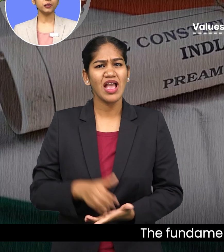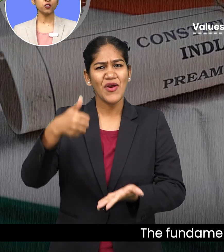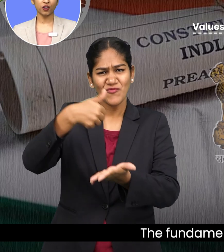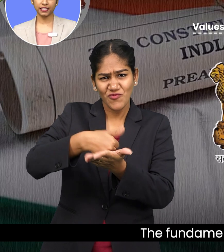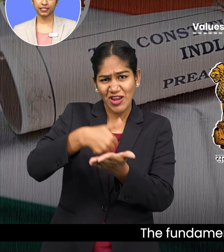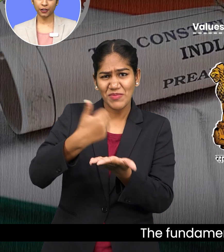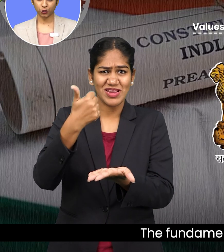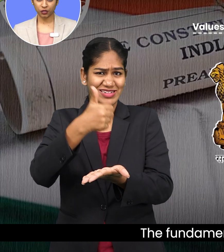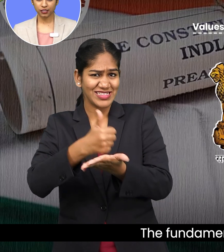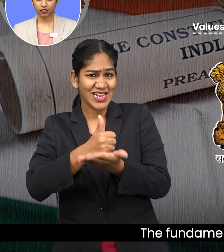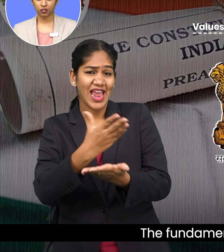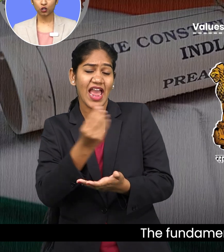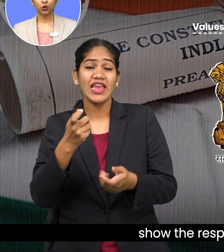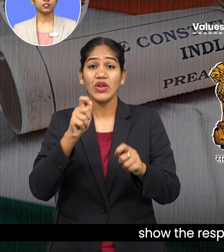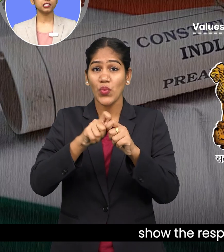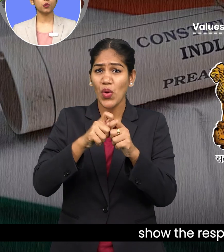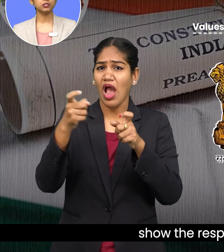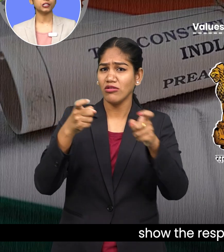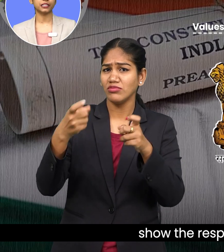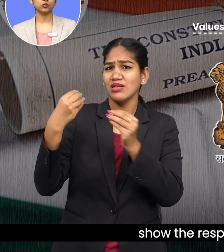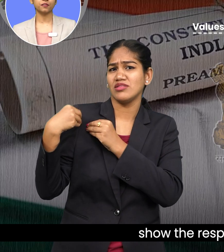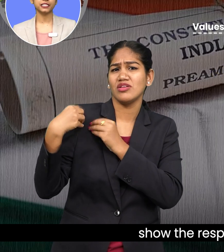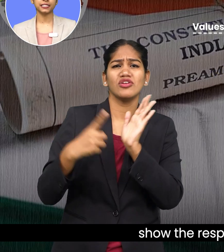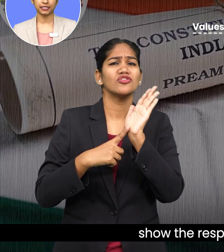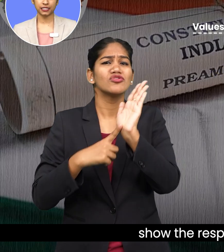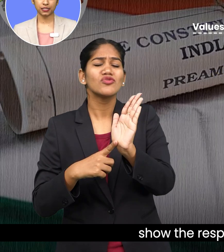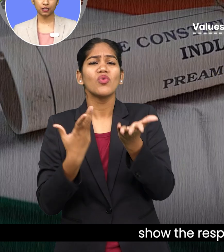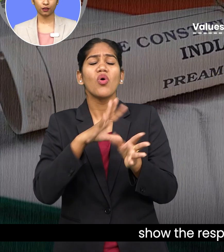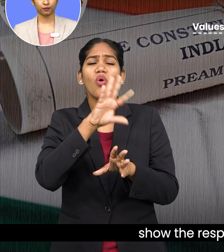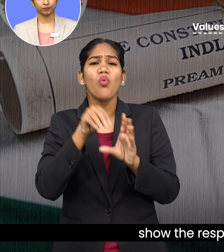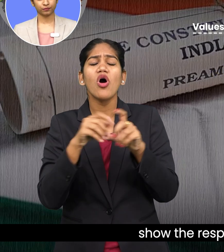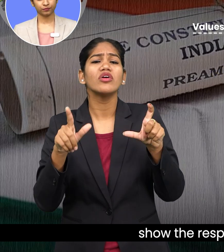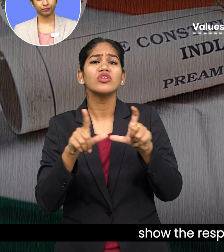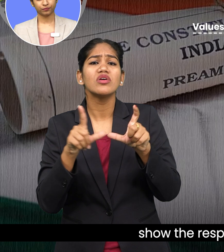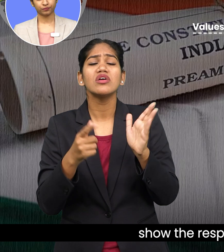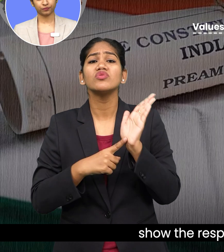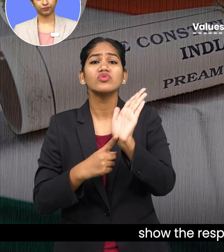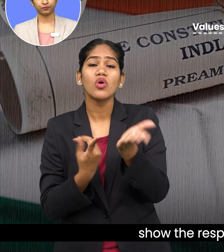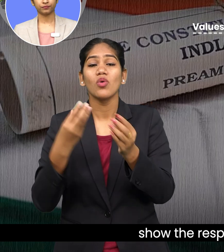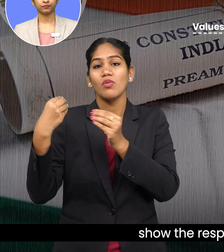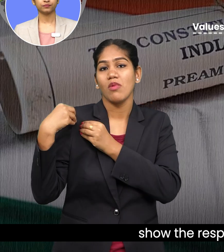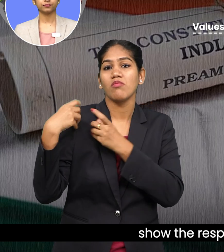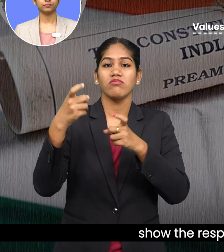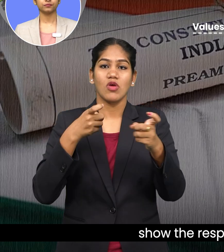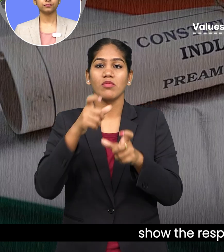The fundamental rights and duties show the responsibilities of citizens.